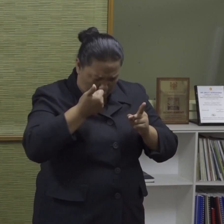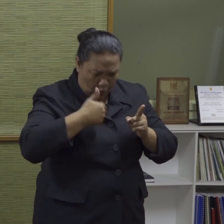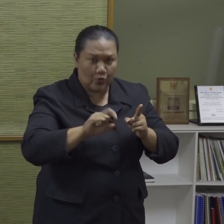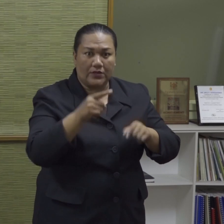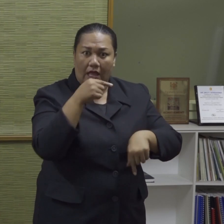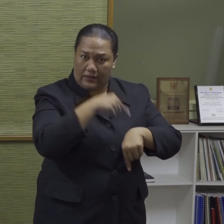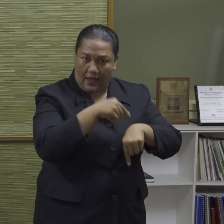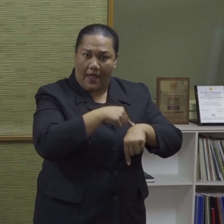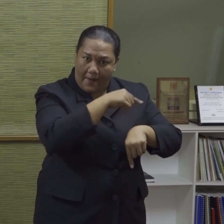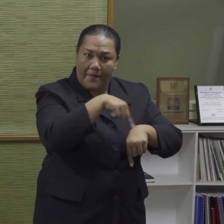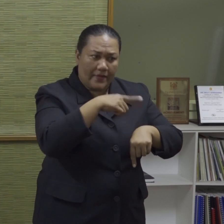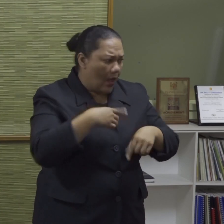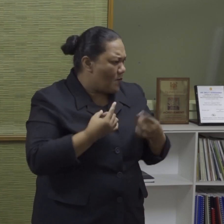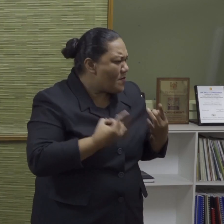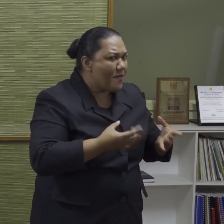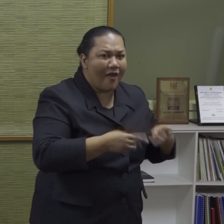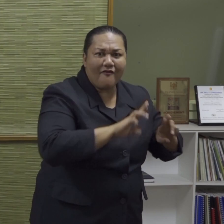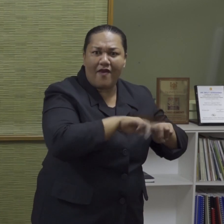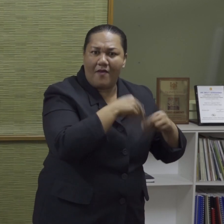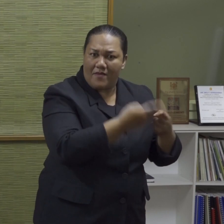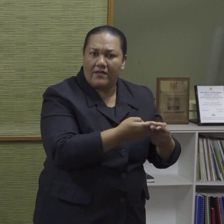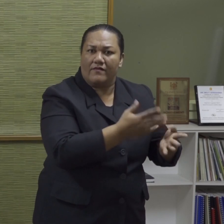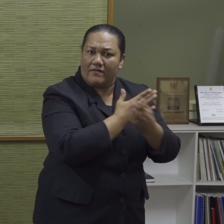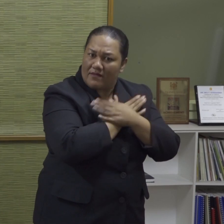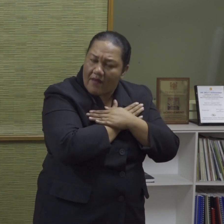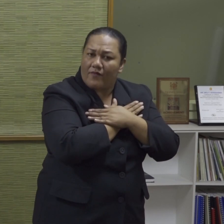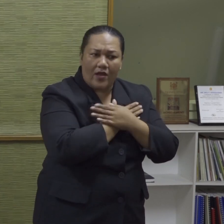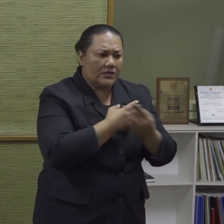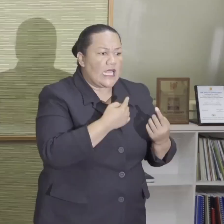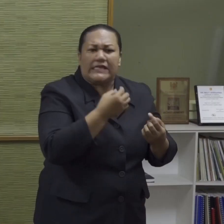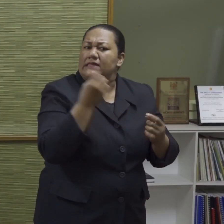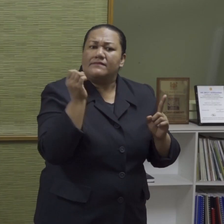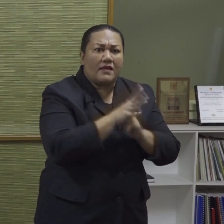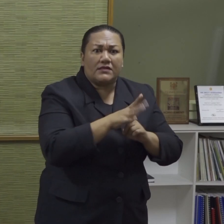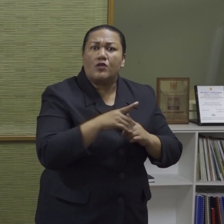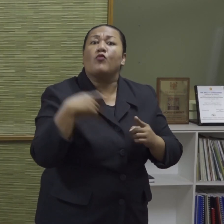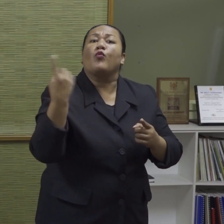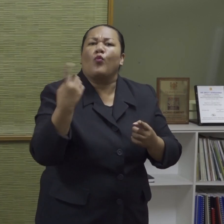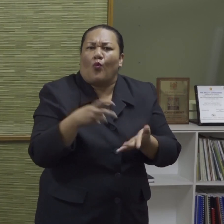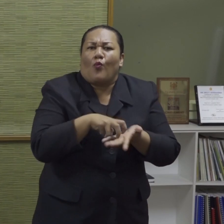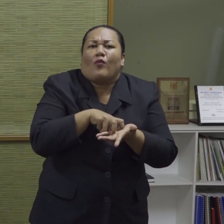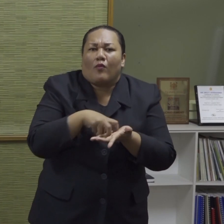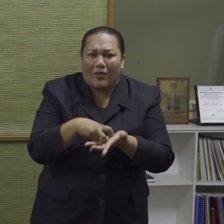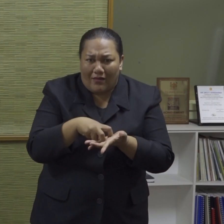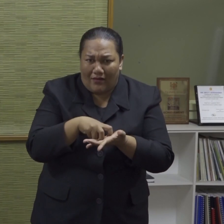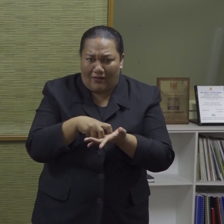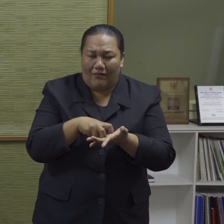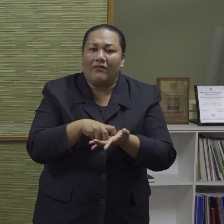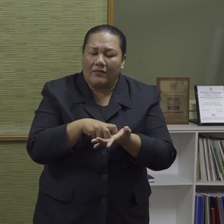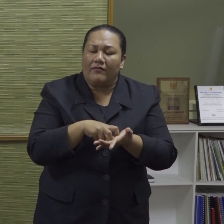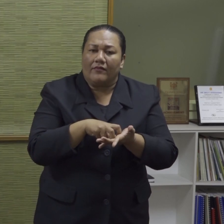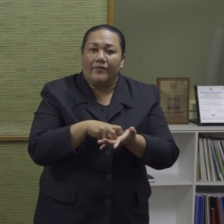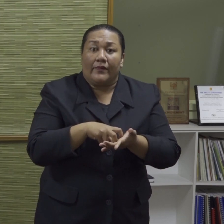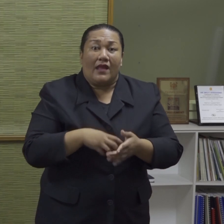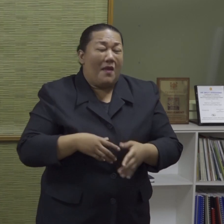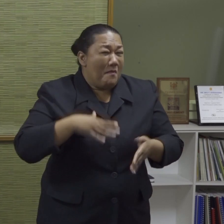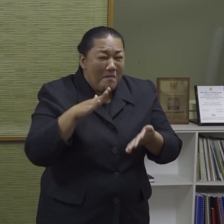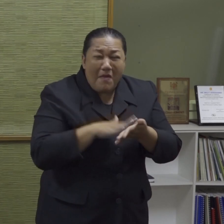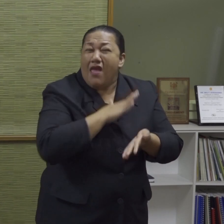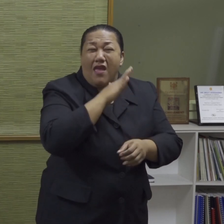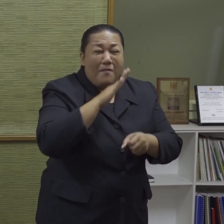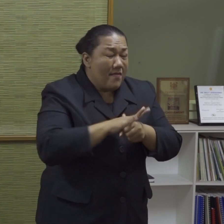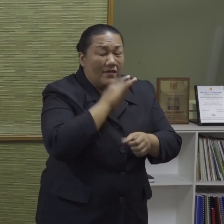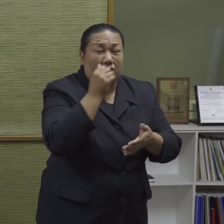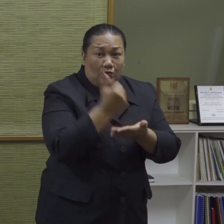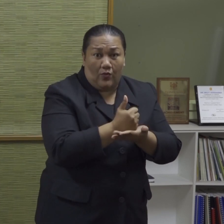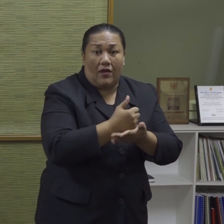prepare our families, our loved ones, and especially to those that are more vulnerable. Ensure that your emergency kits